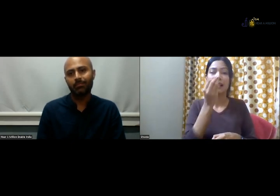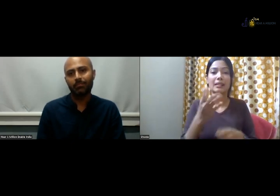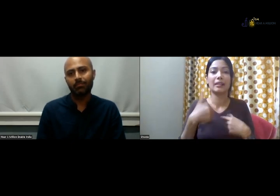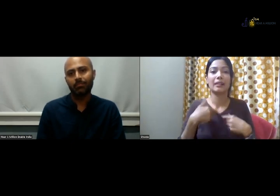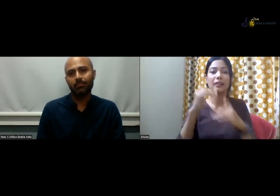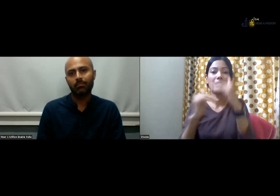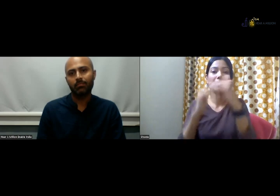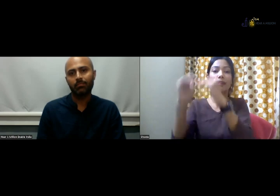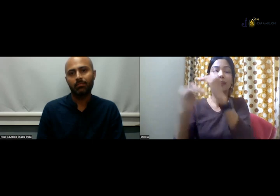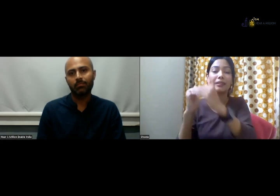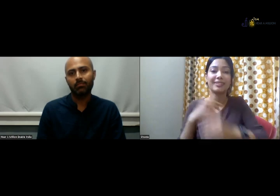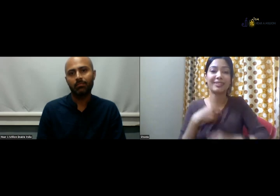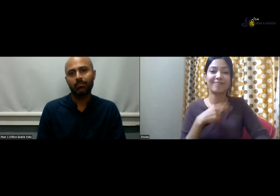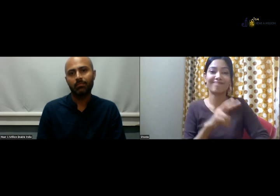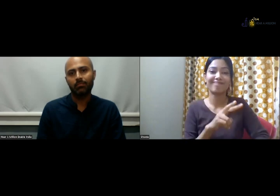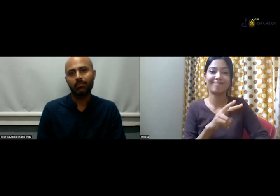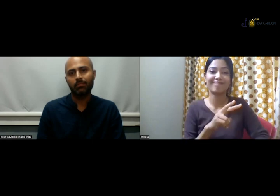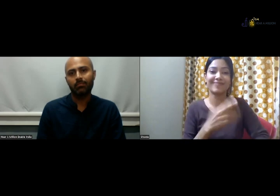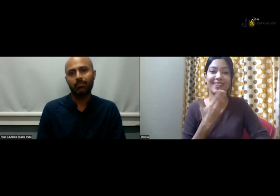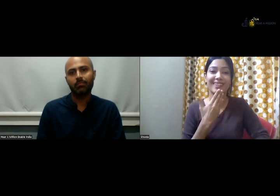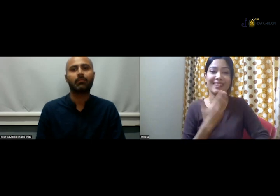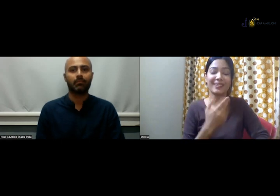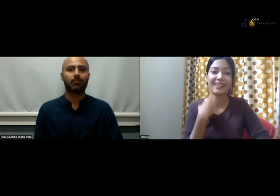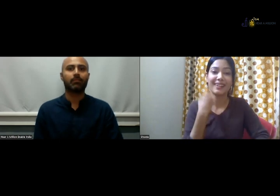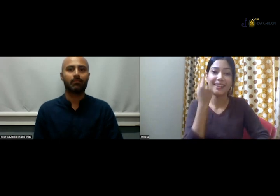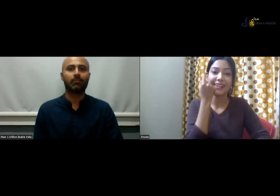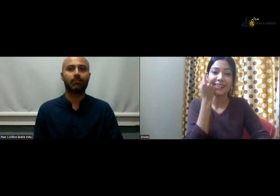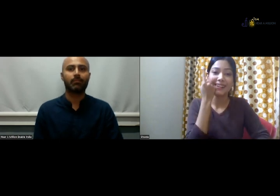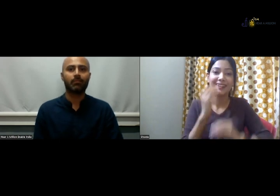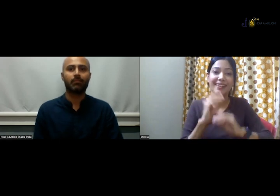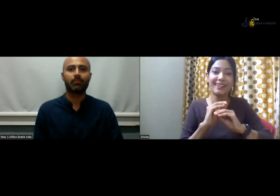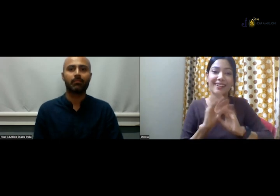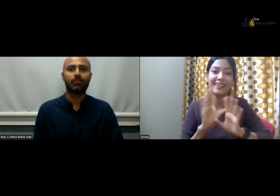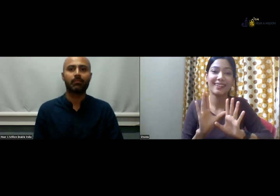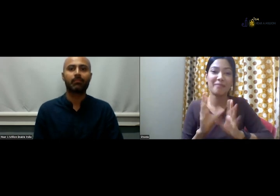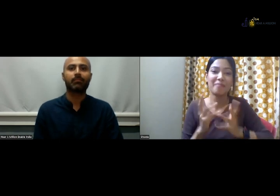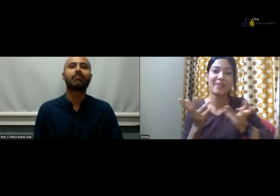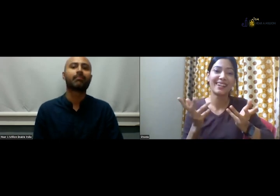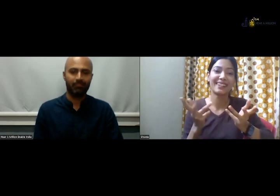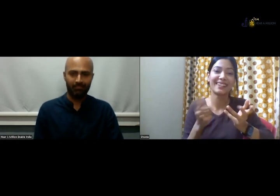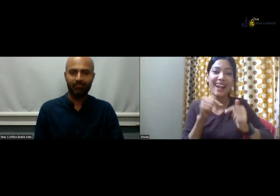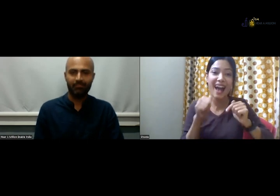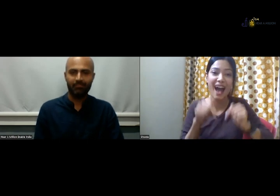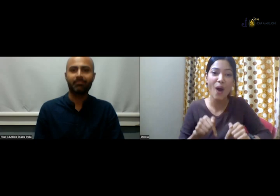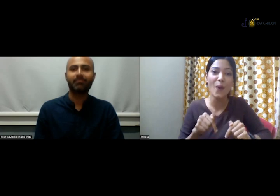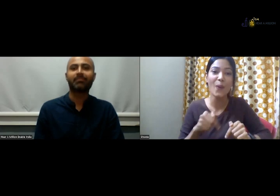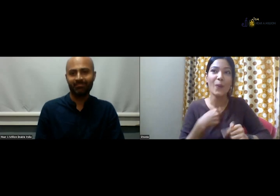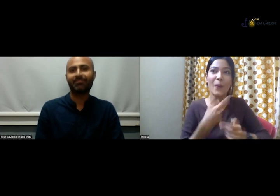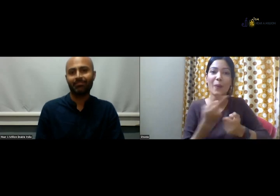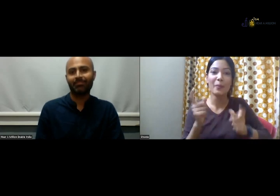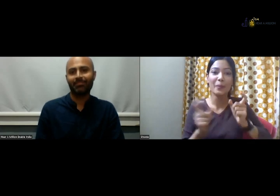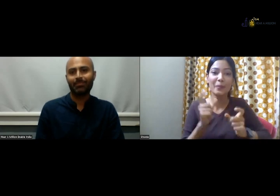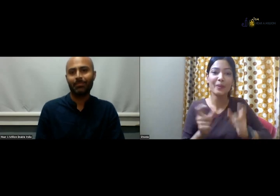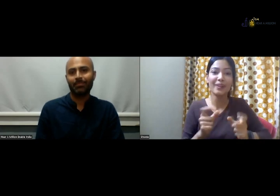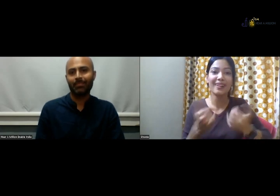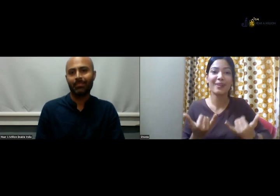people, together have to go ahead and do all these, advocacy things,